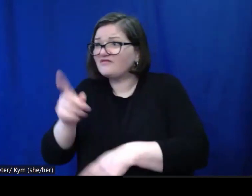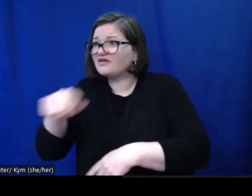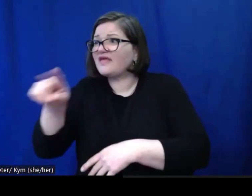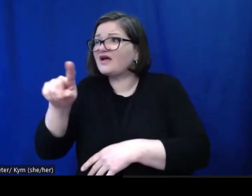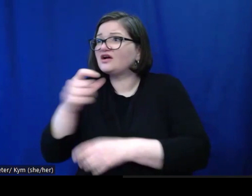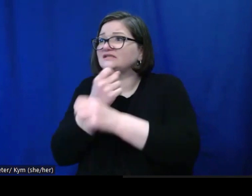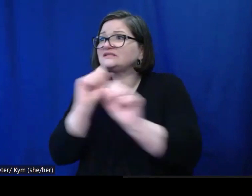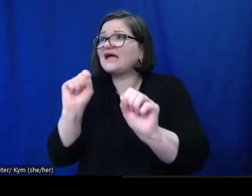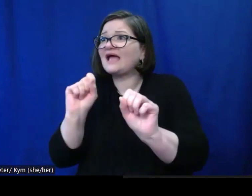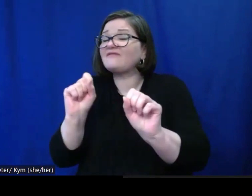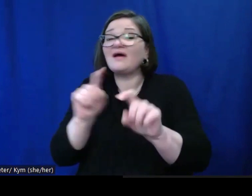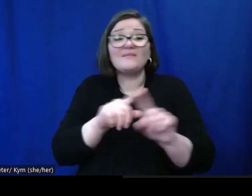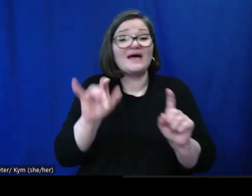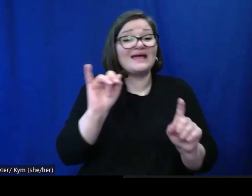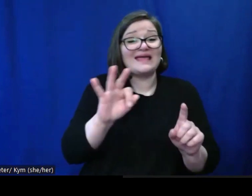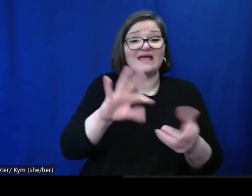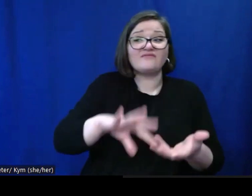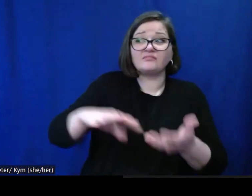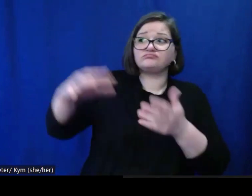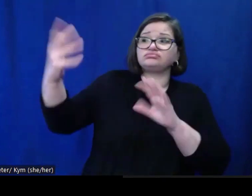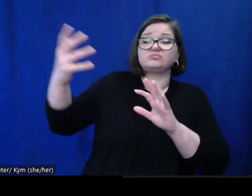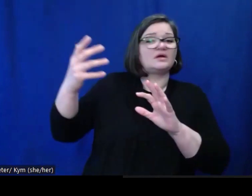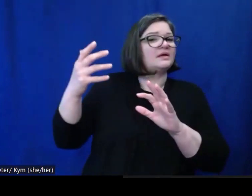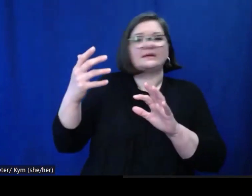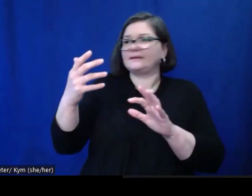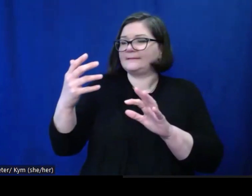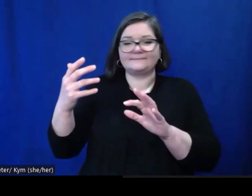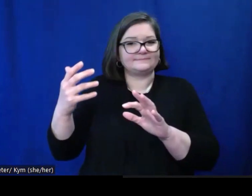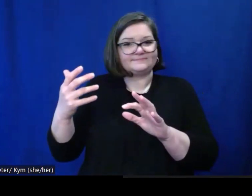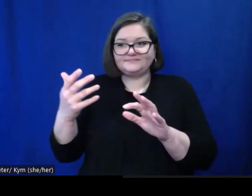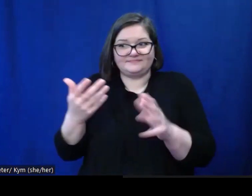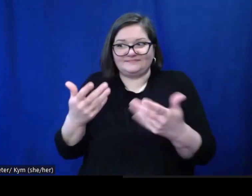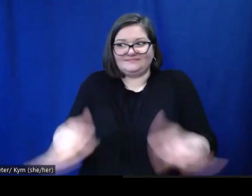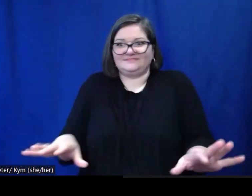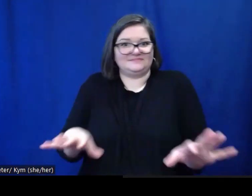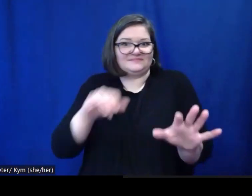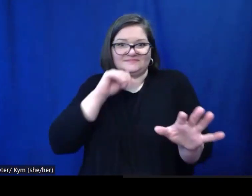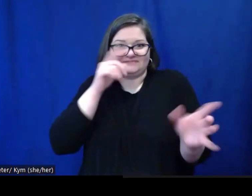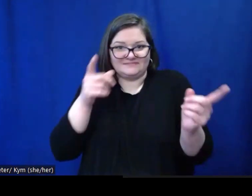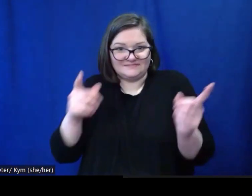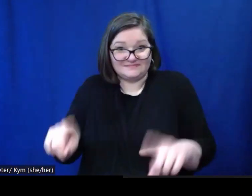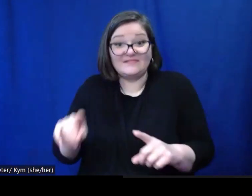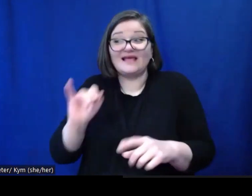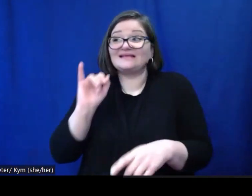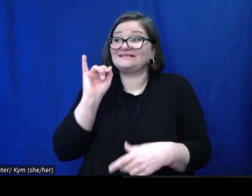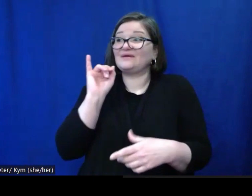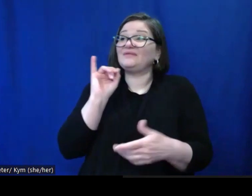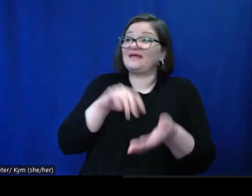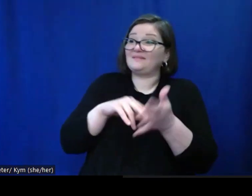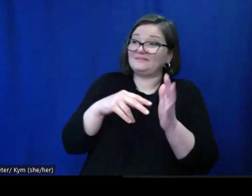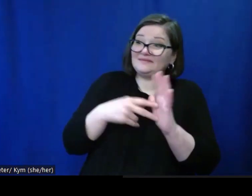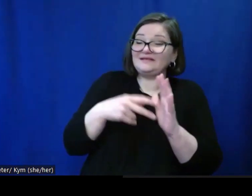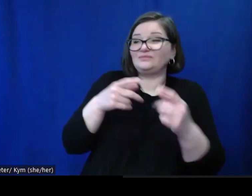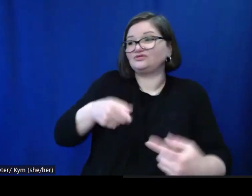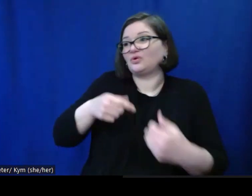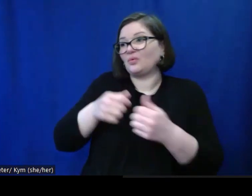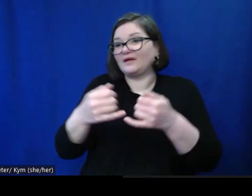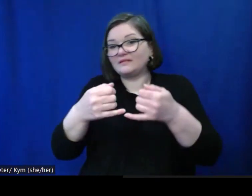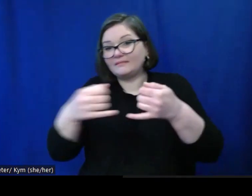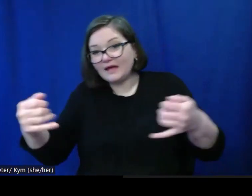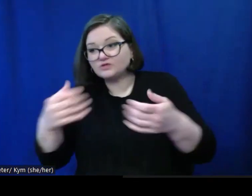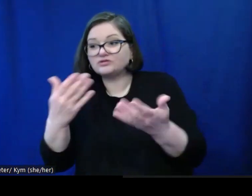awry, that gets disrupted. And so when it goes awry, then we have problems with boundaries. So they might go